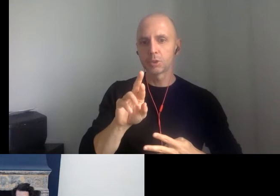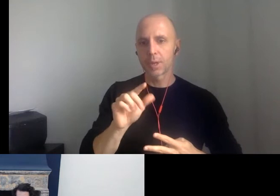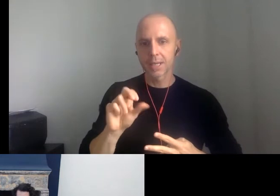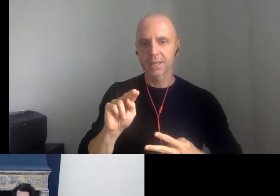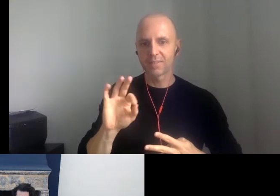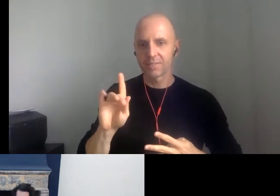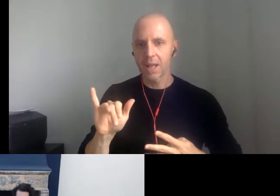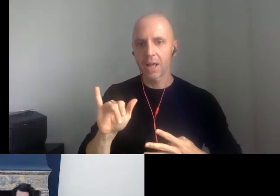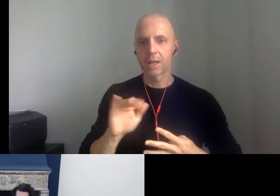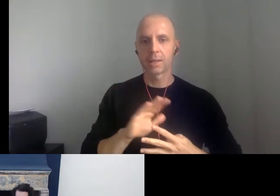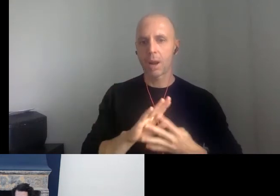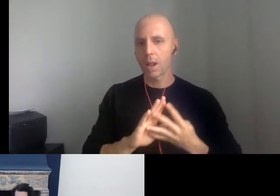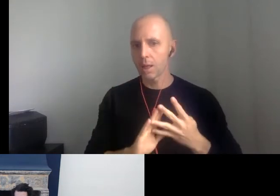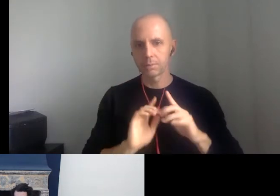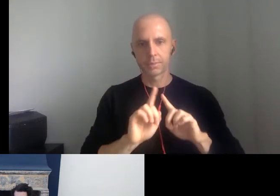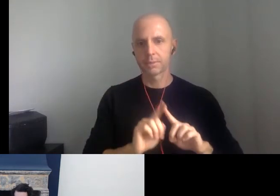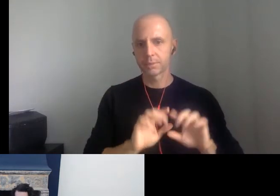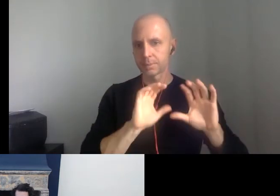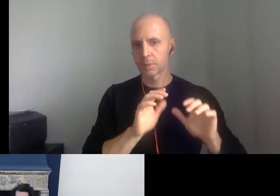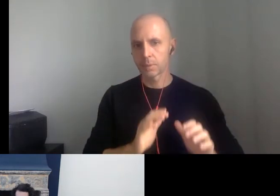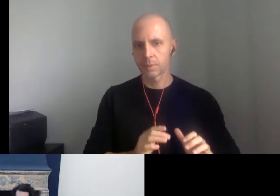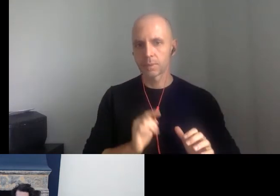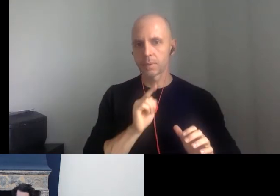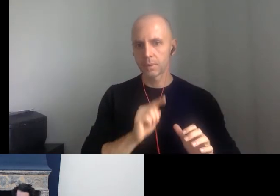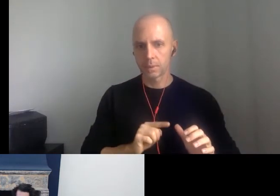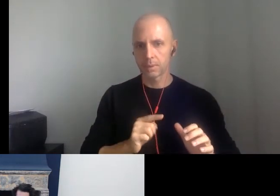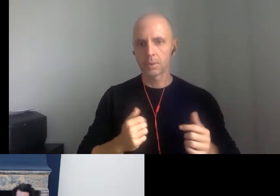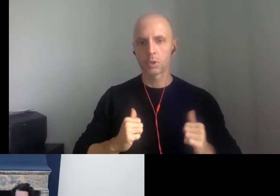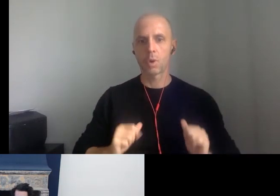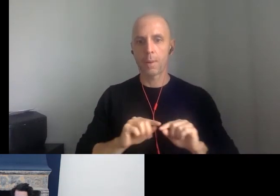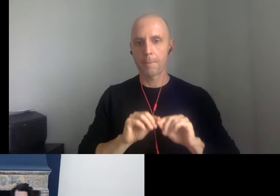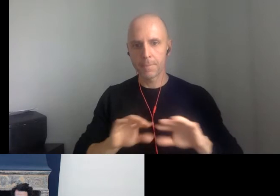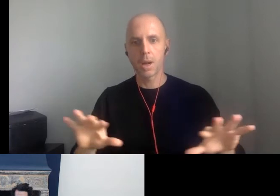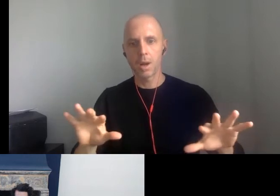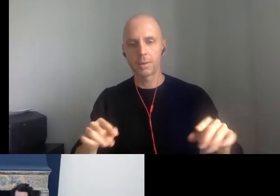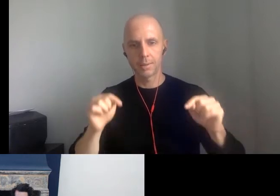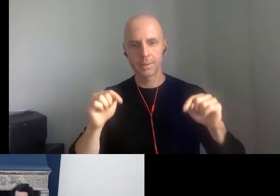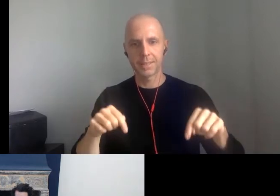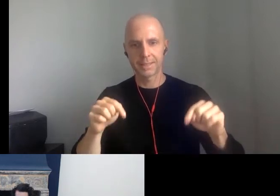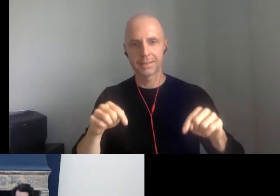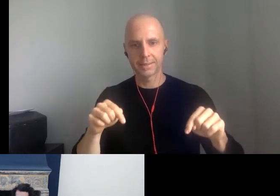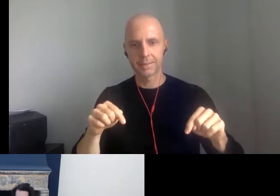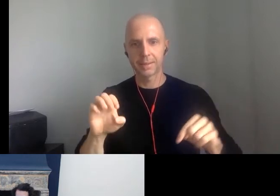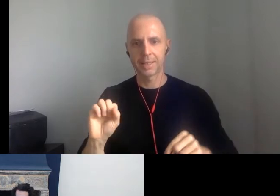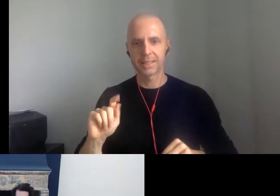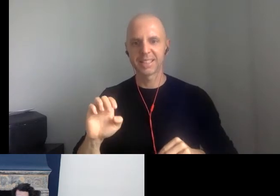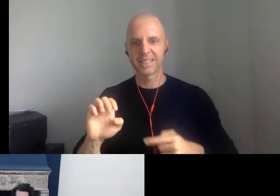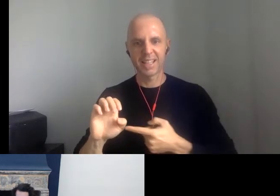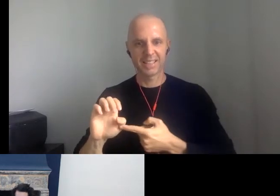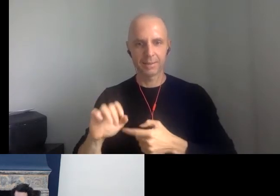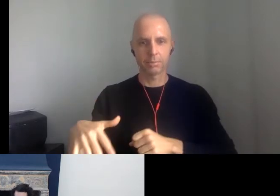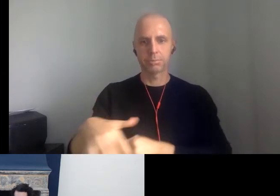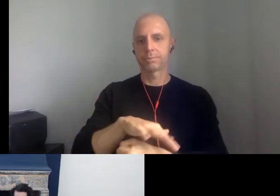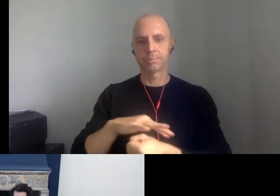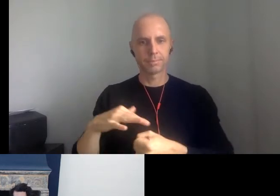Biodiversity Record Centre. They've carried out a bio blitz on the estate and recorded an incredible diversity and number of